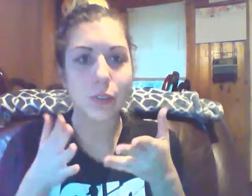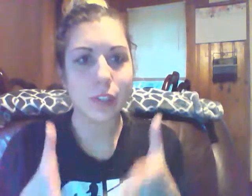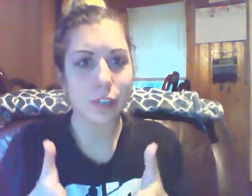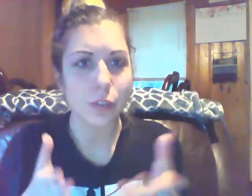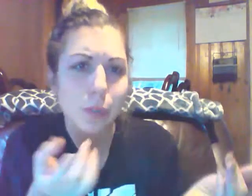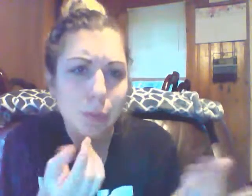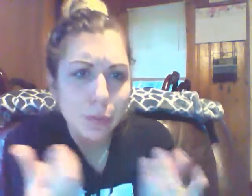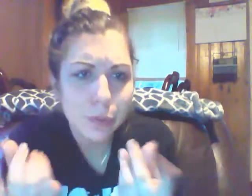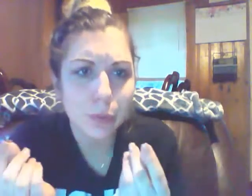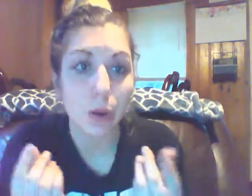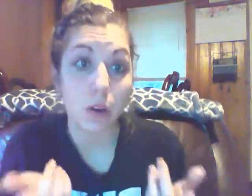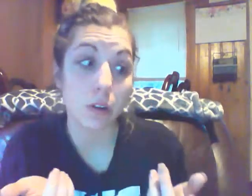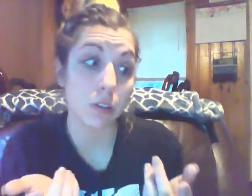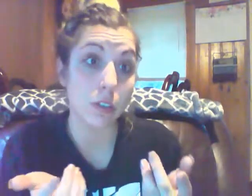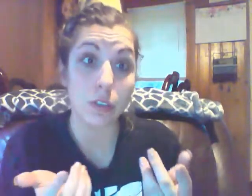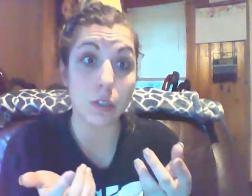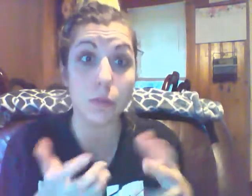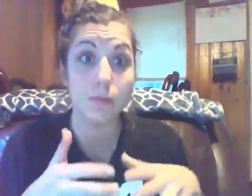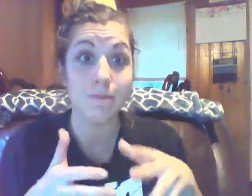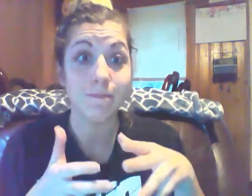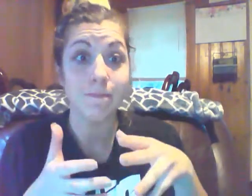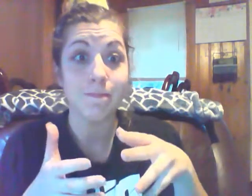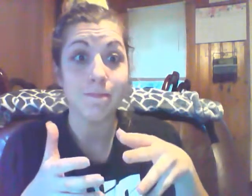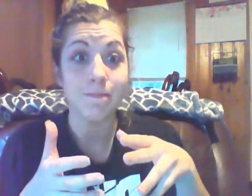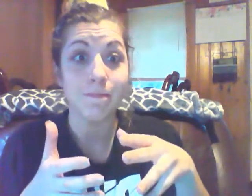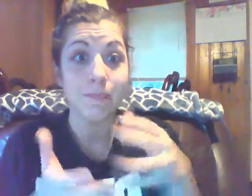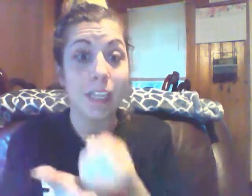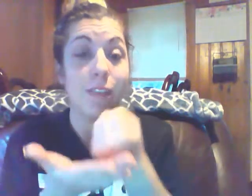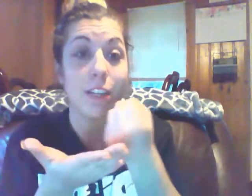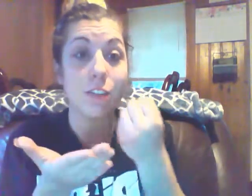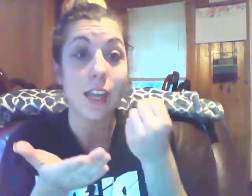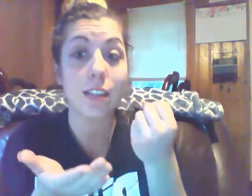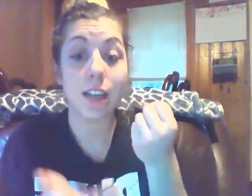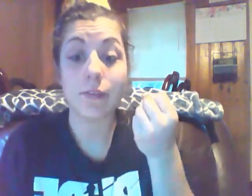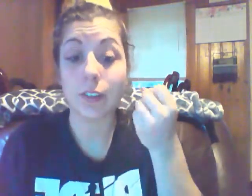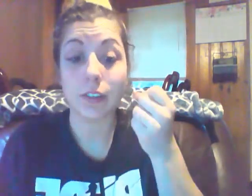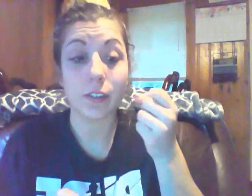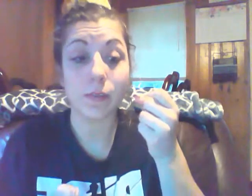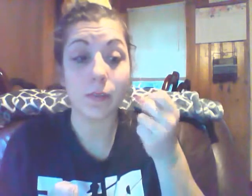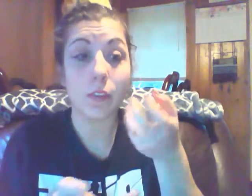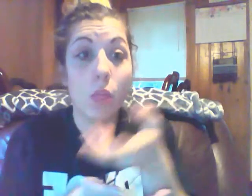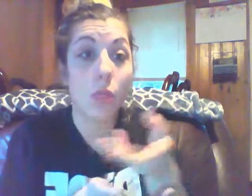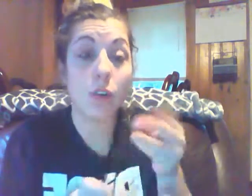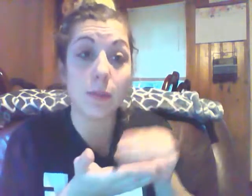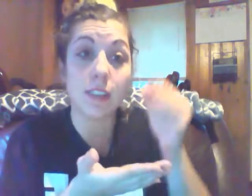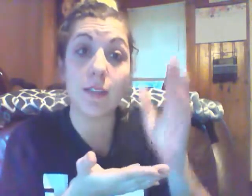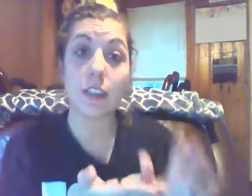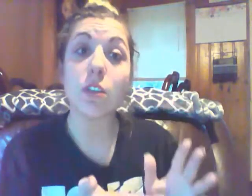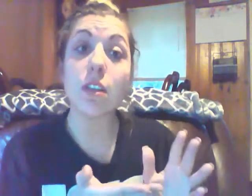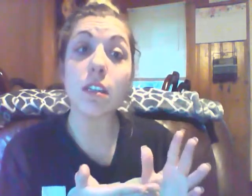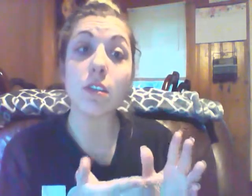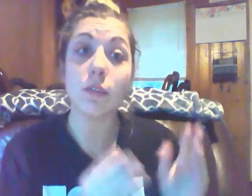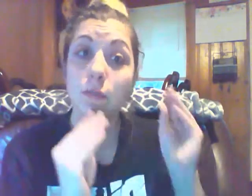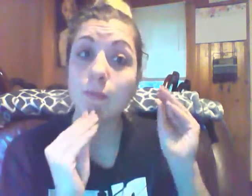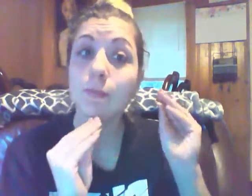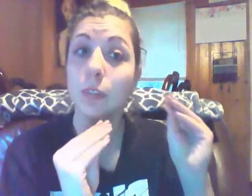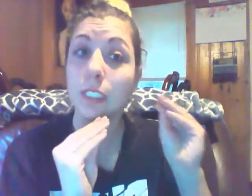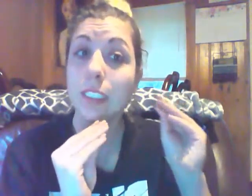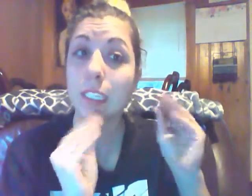are there. So what do? Do you take advantage of that time for those specific students to really teach